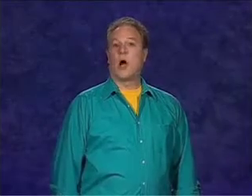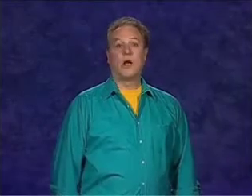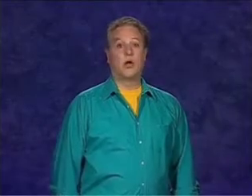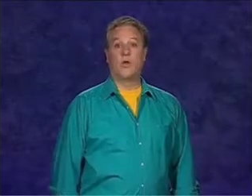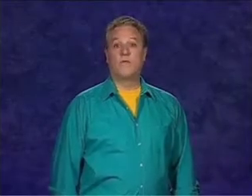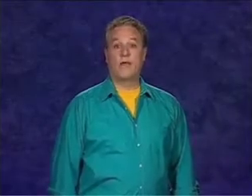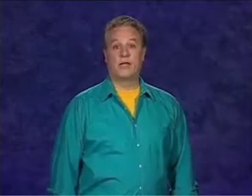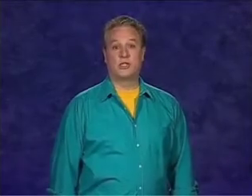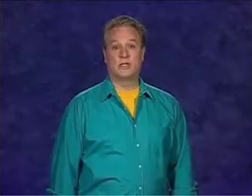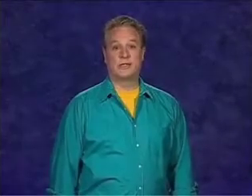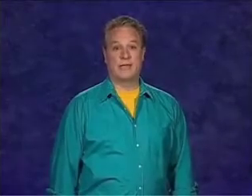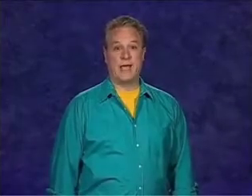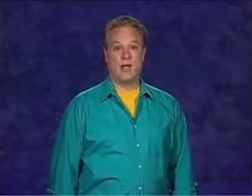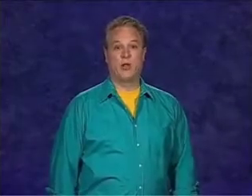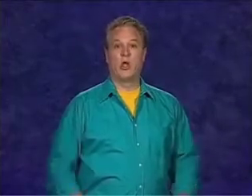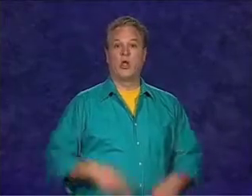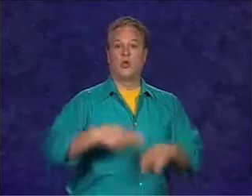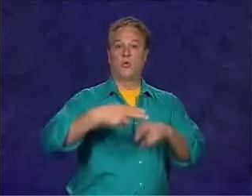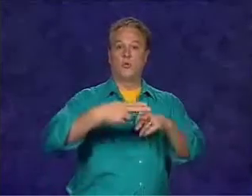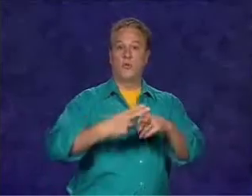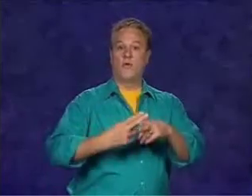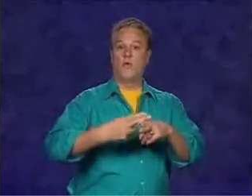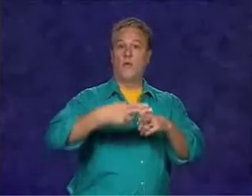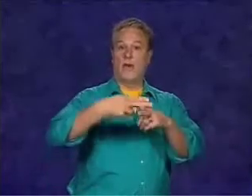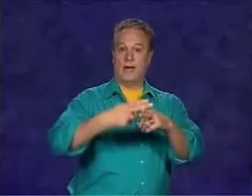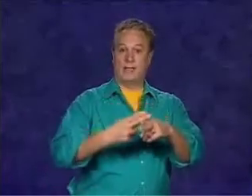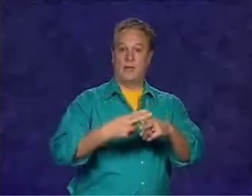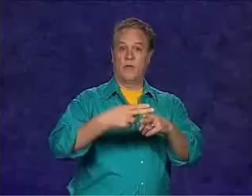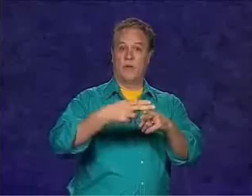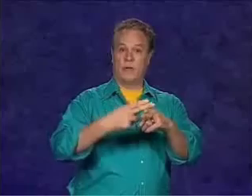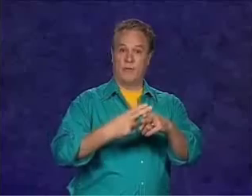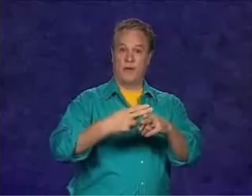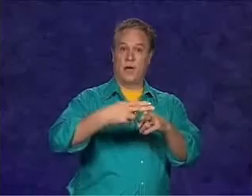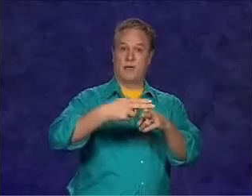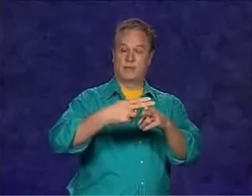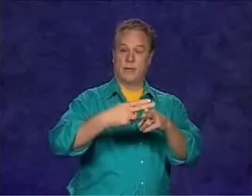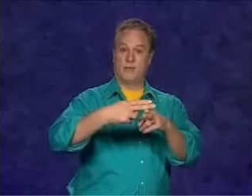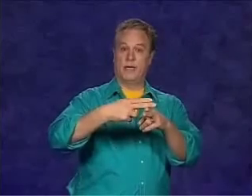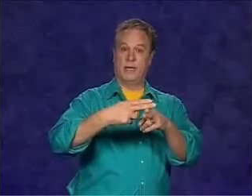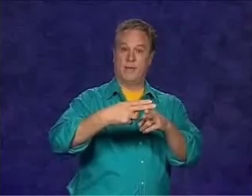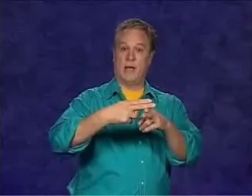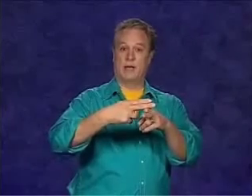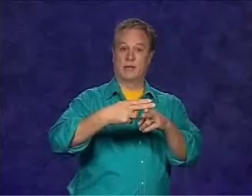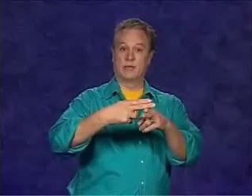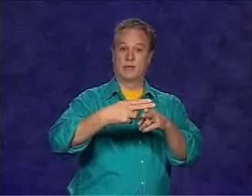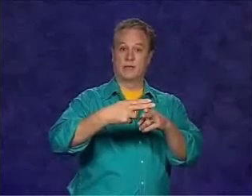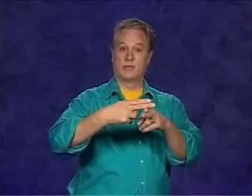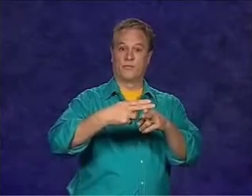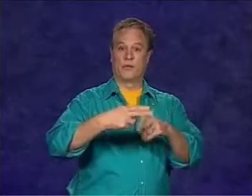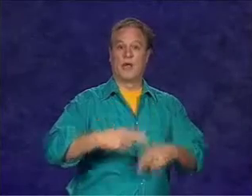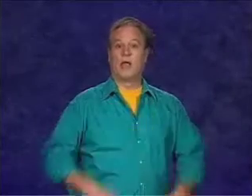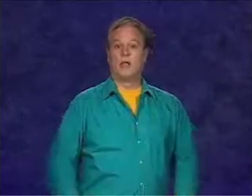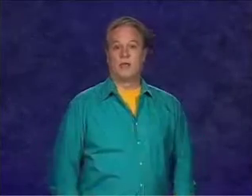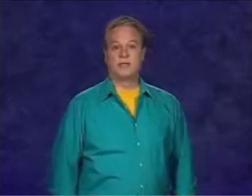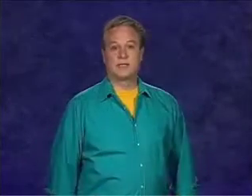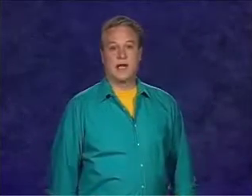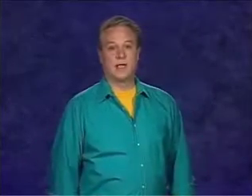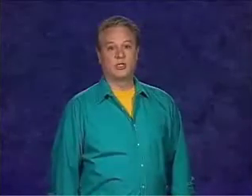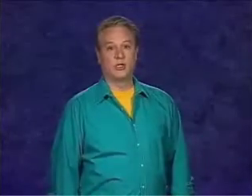On an old-fashioned scale, you move a weight until the metal bar is completely balanced. This sign shows